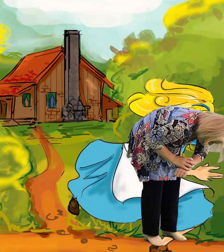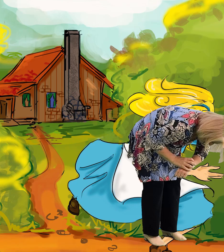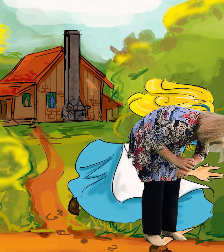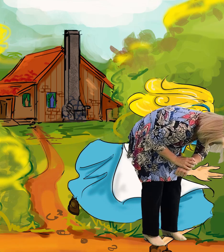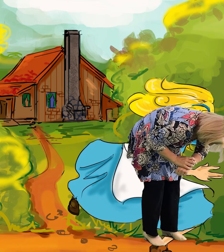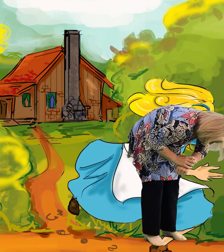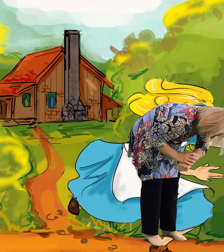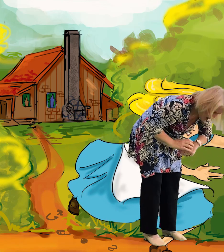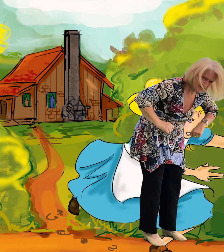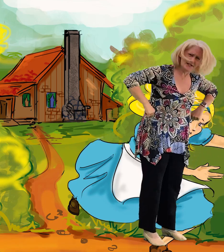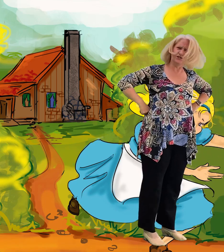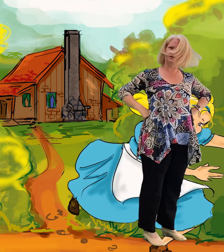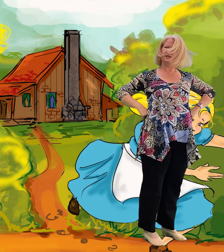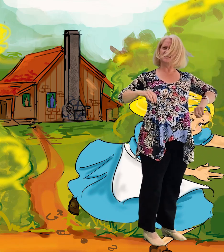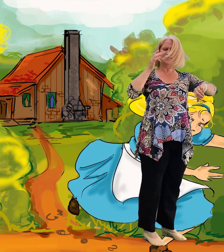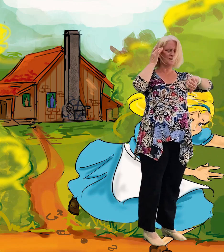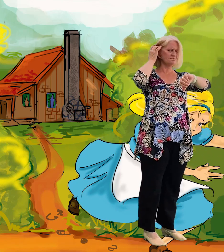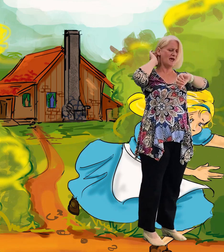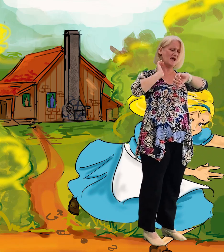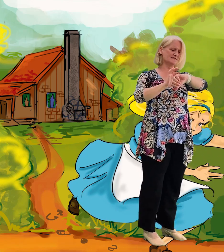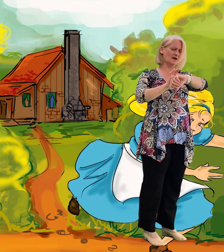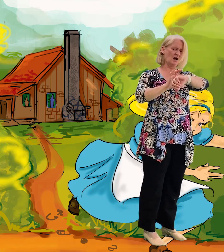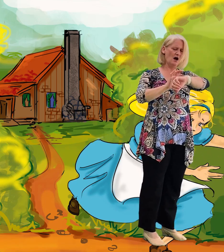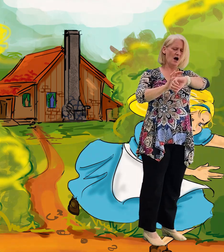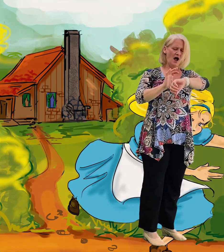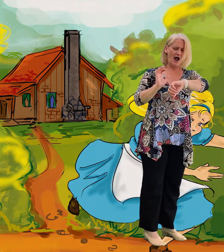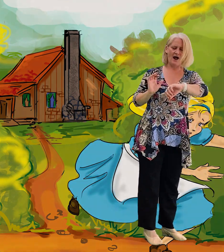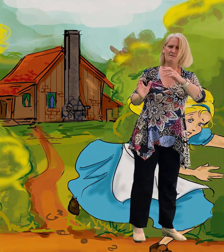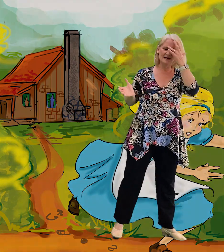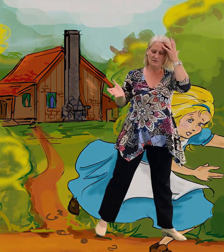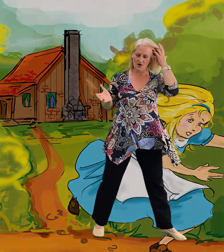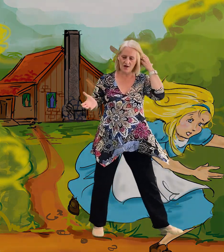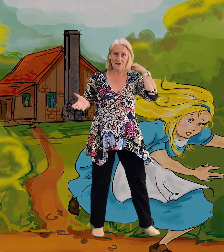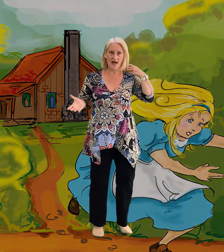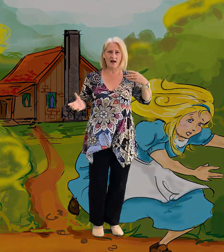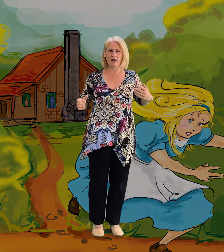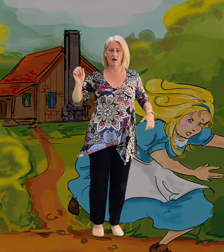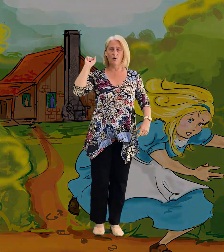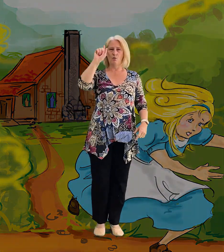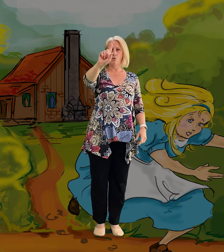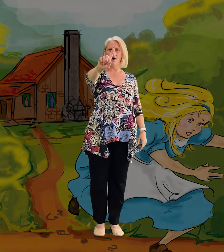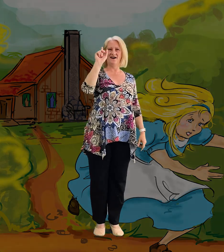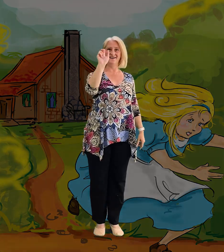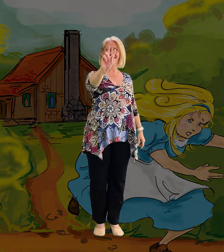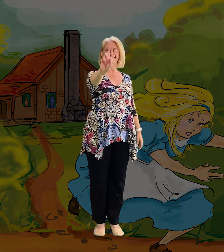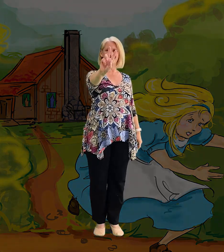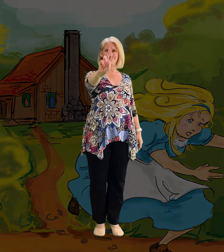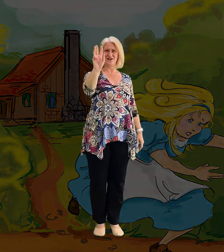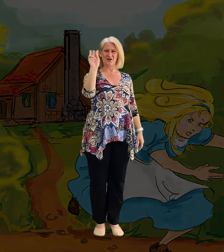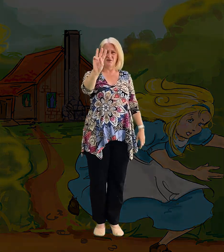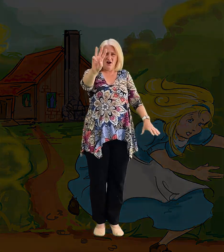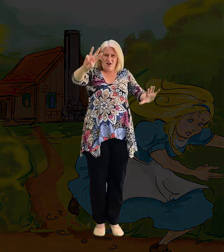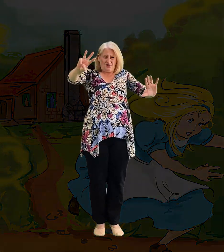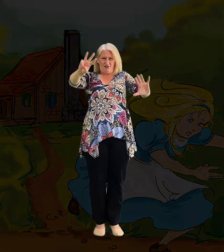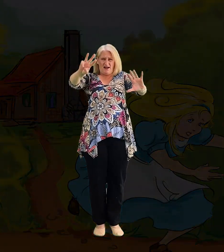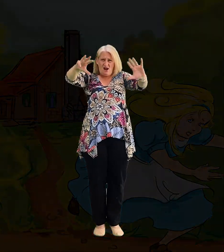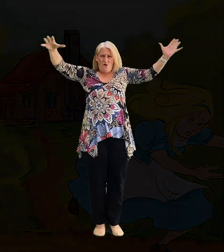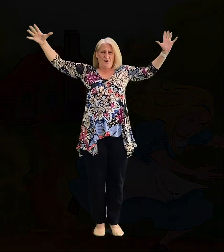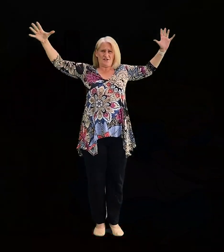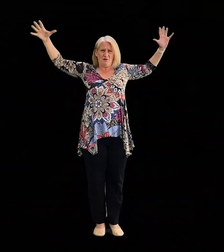Oh, did you see me? Those bears. How many were there? One, two, three. Was there